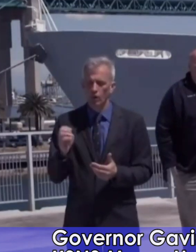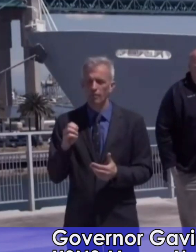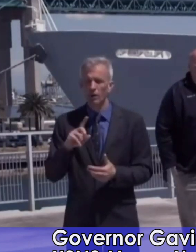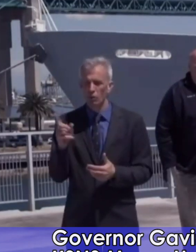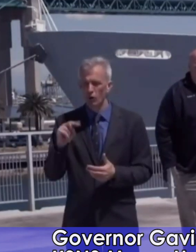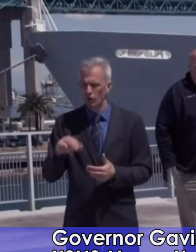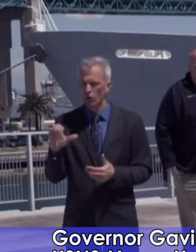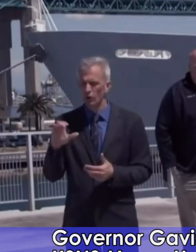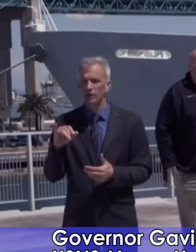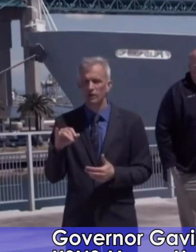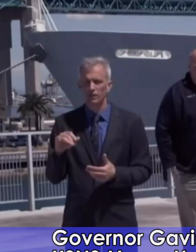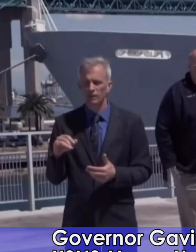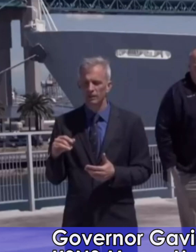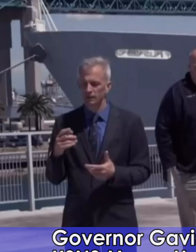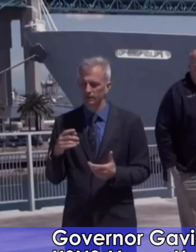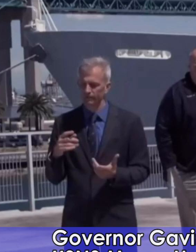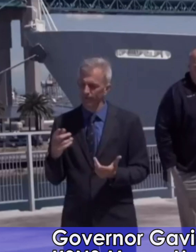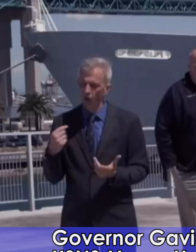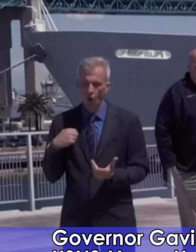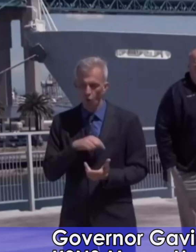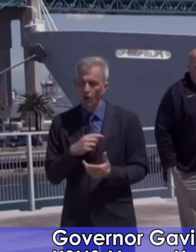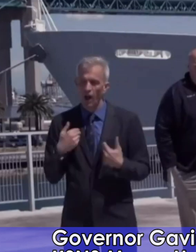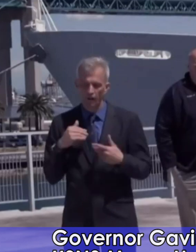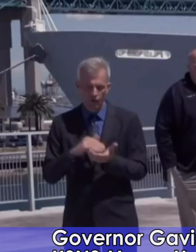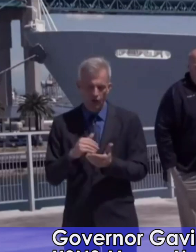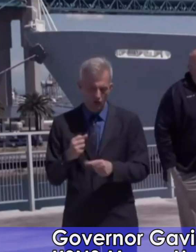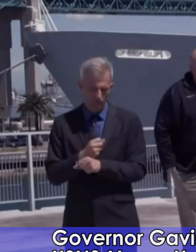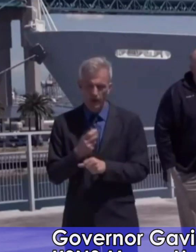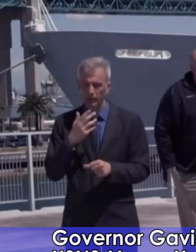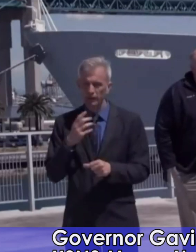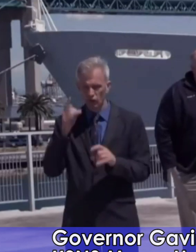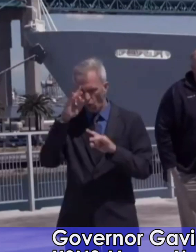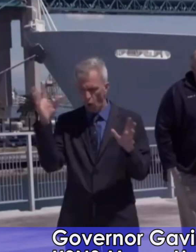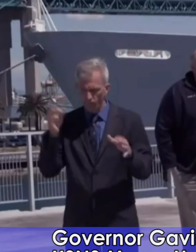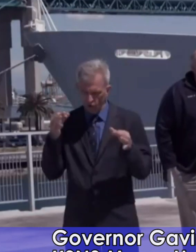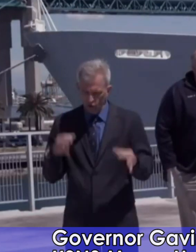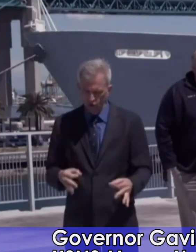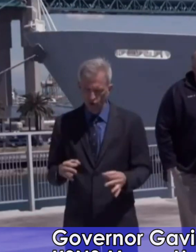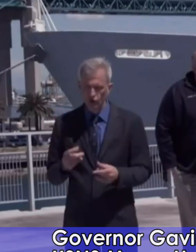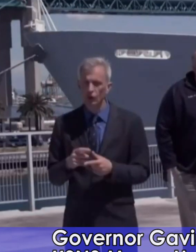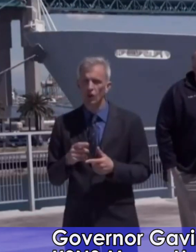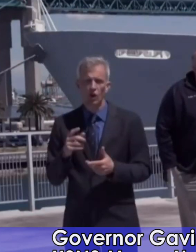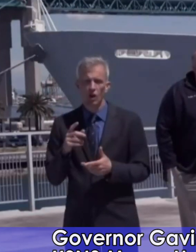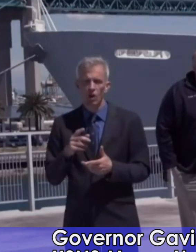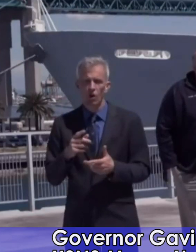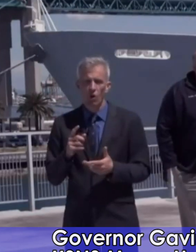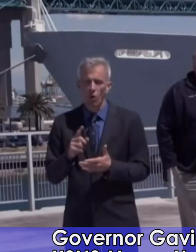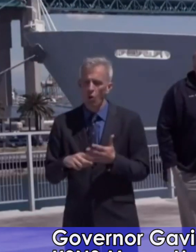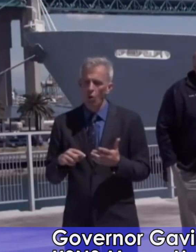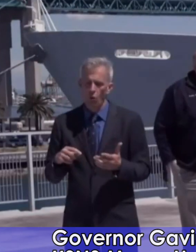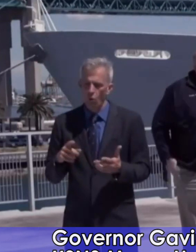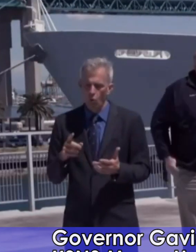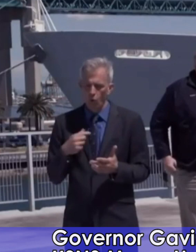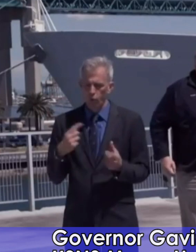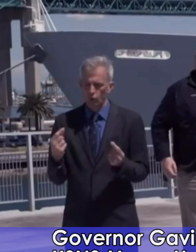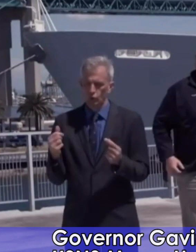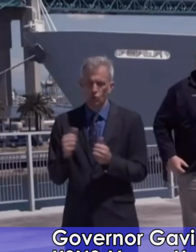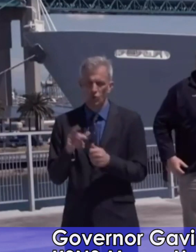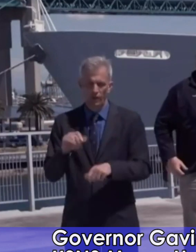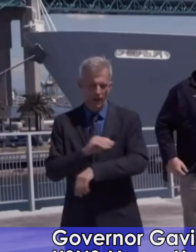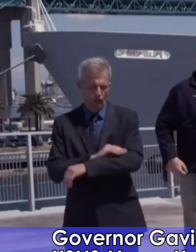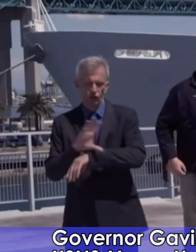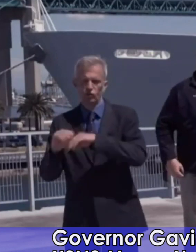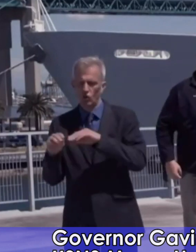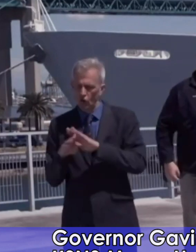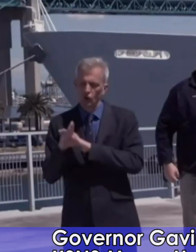have doctors making excruciating decisions. We'll be trying to figure out what we do with that surge, how to get ventilators, where to find beds, which